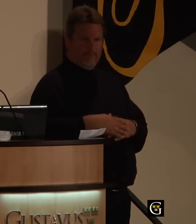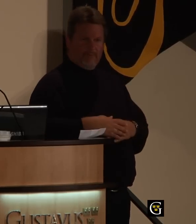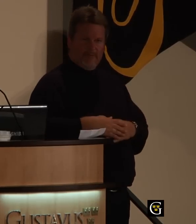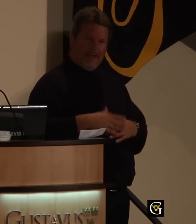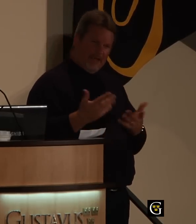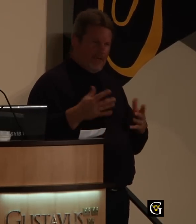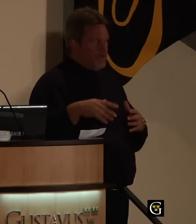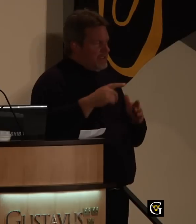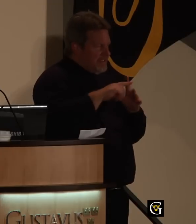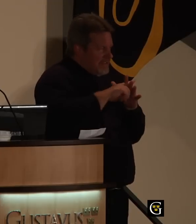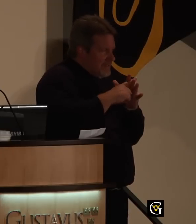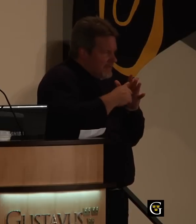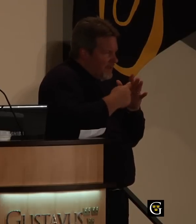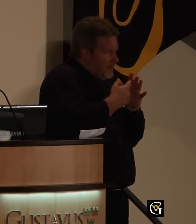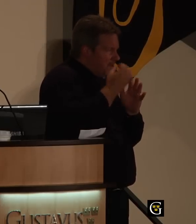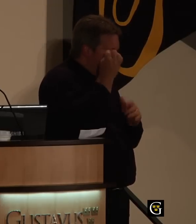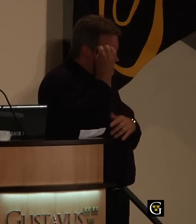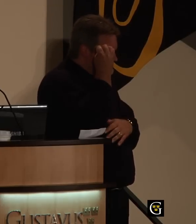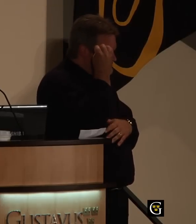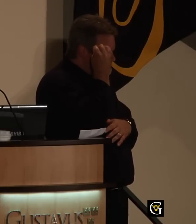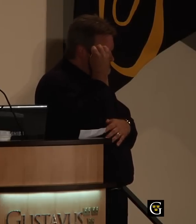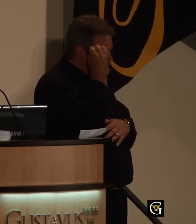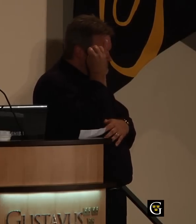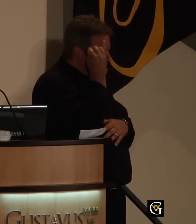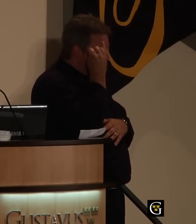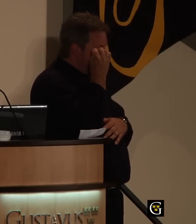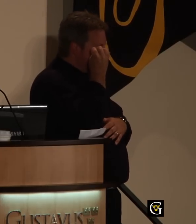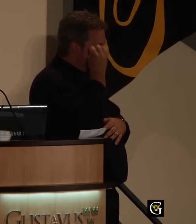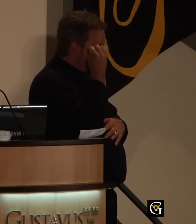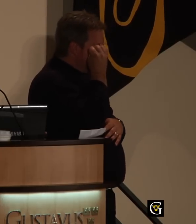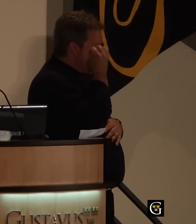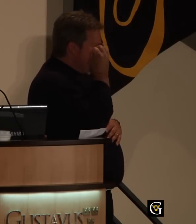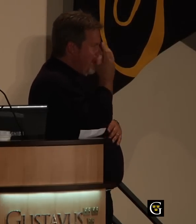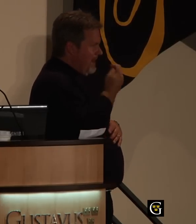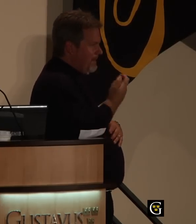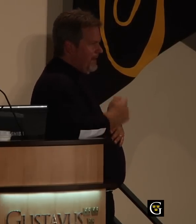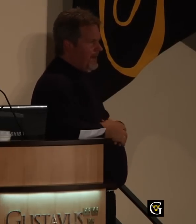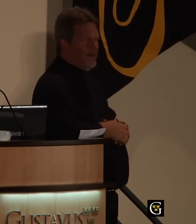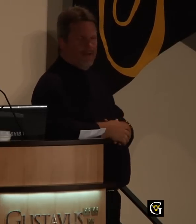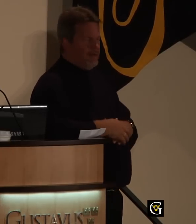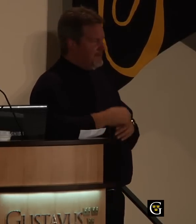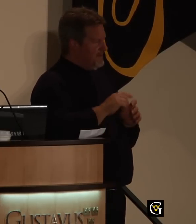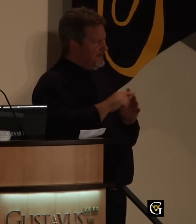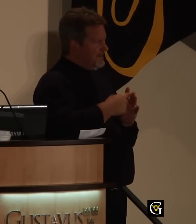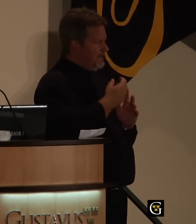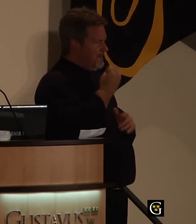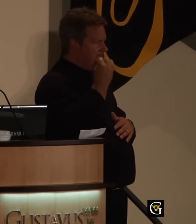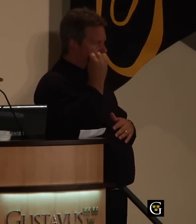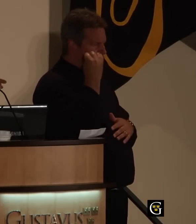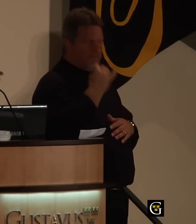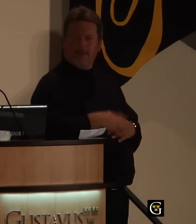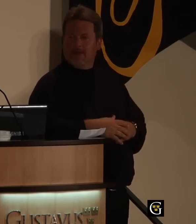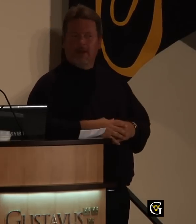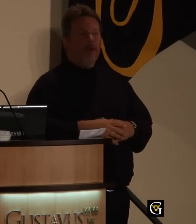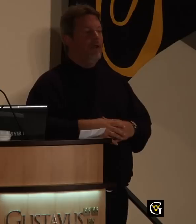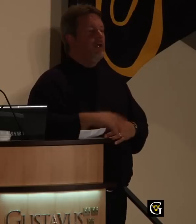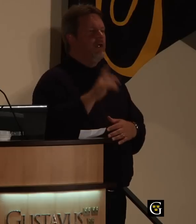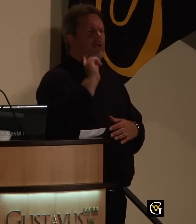Sort of getting the picture, right? Okay, but nobody gets brave enough to hazard a guess. Yes?